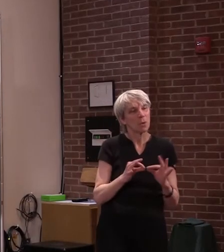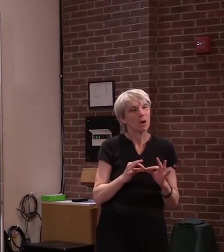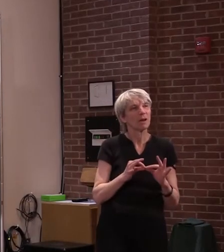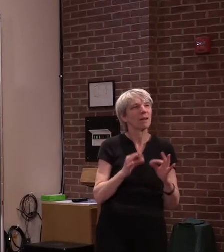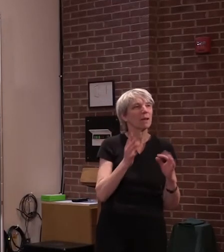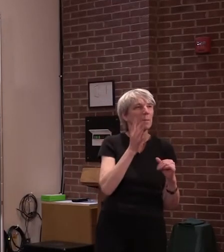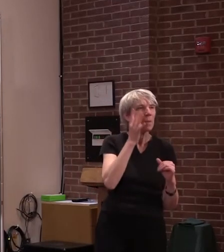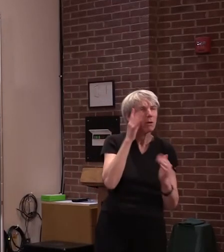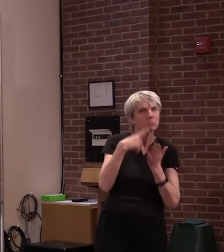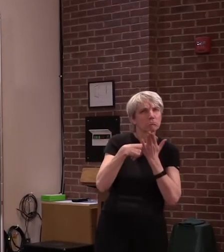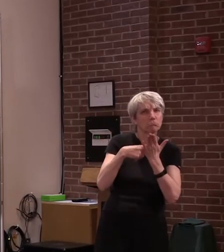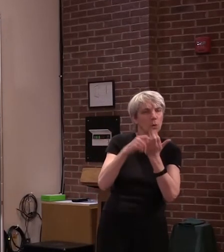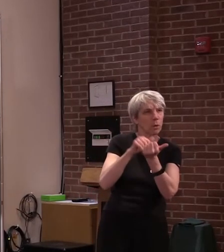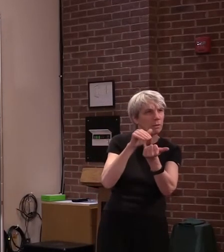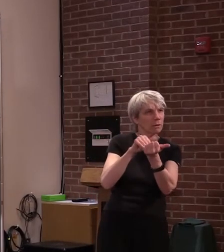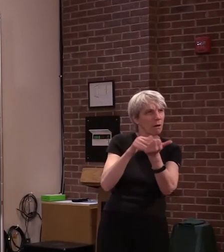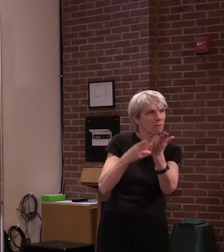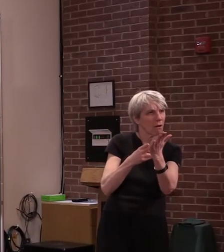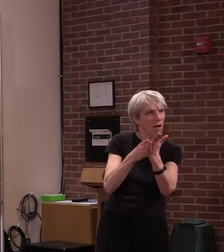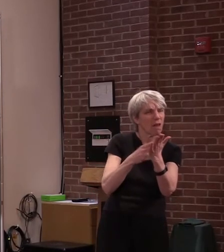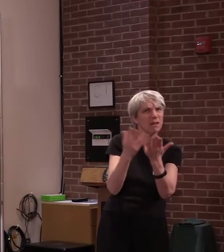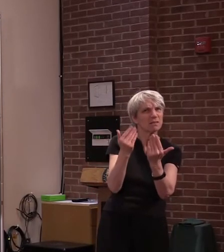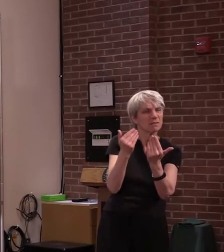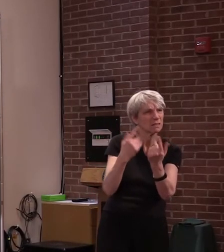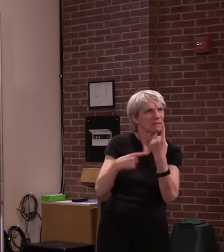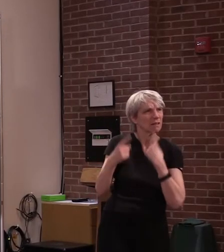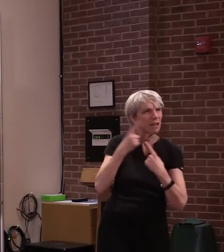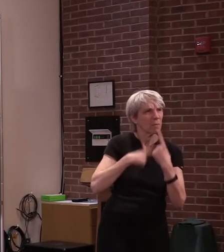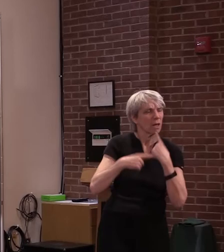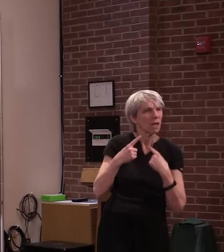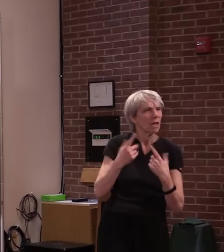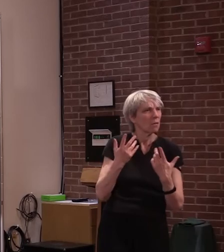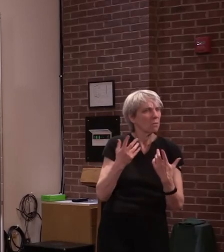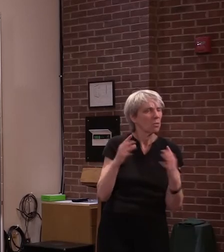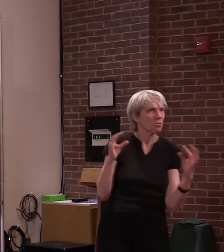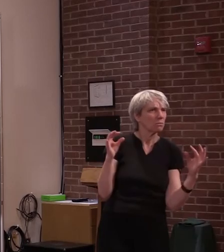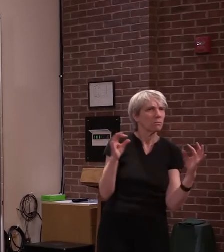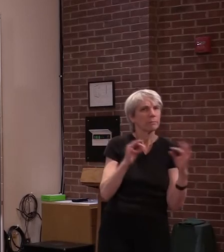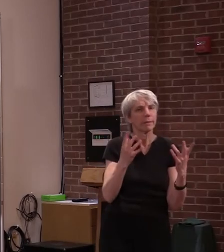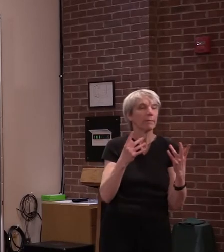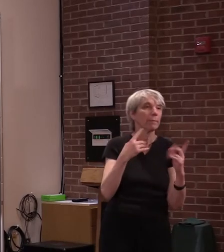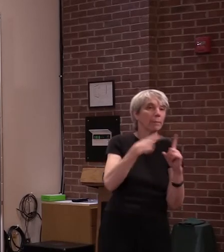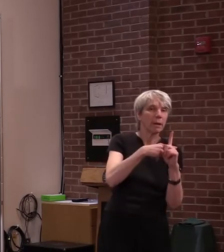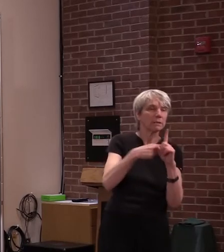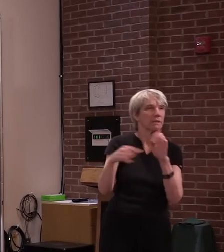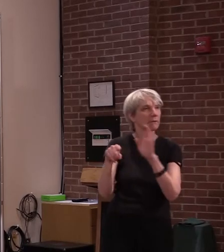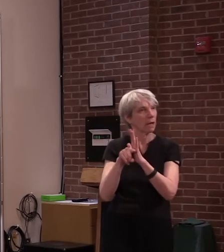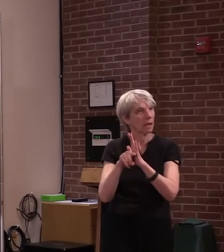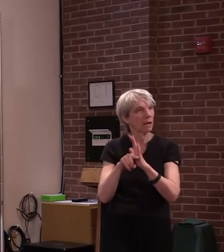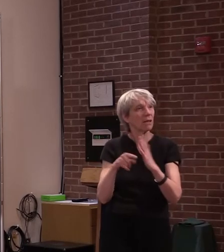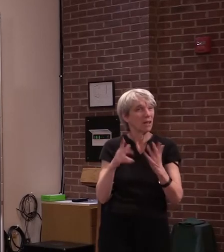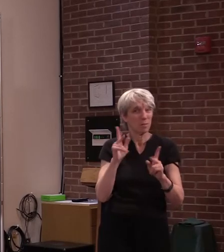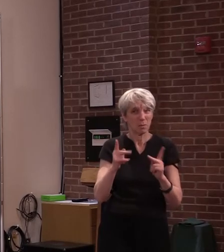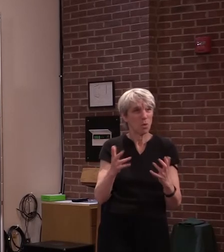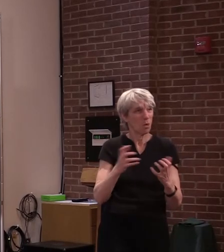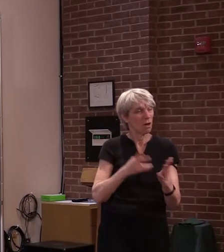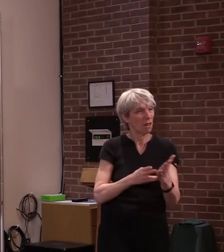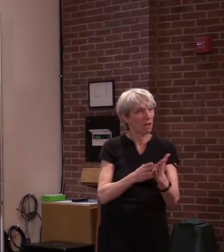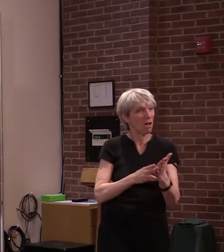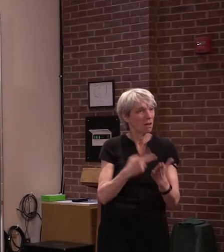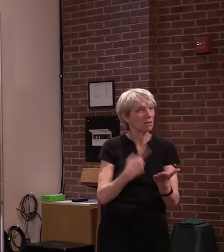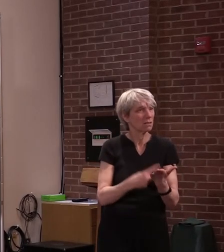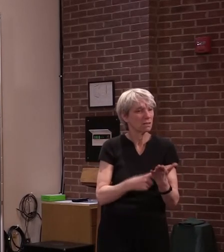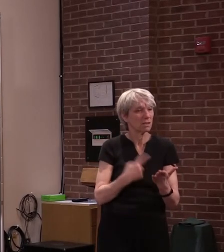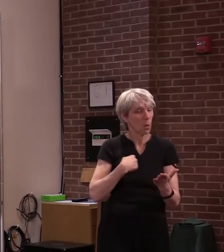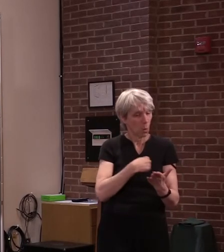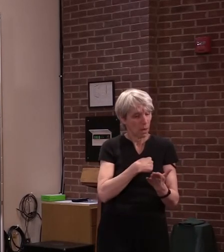provider. These are folks that really want to have individual conversations, and that's what we're doing in our pediatric practices